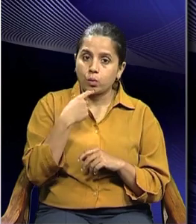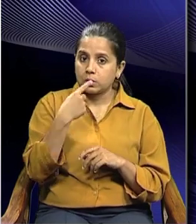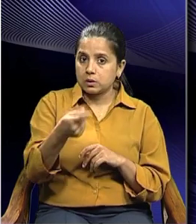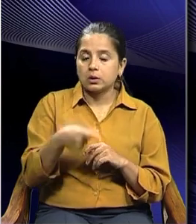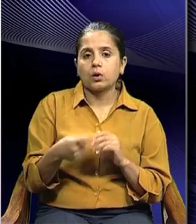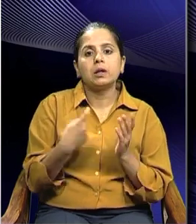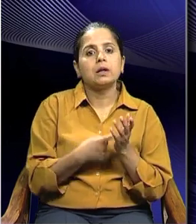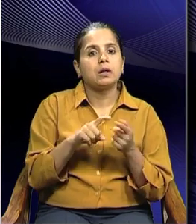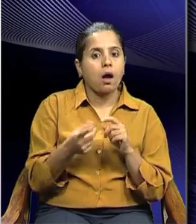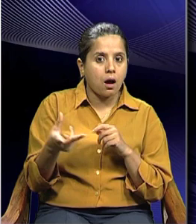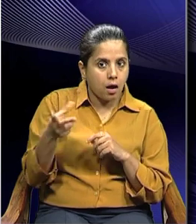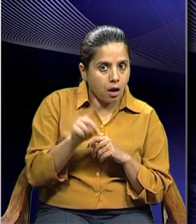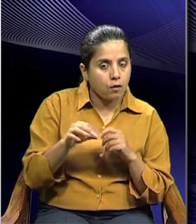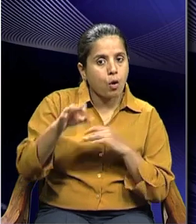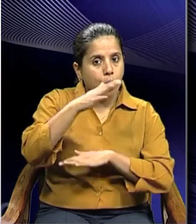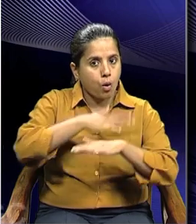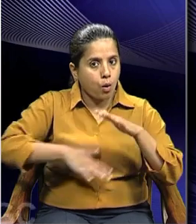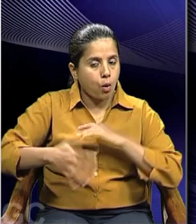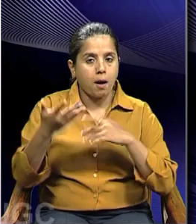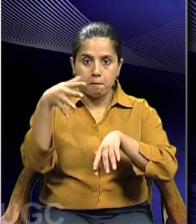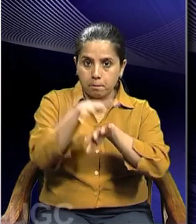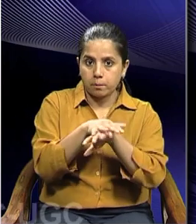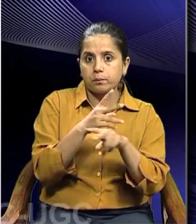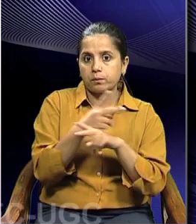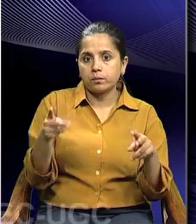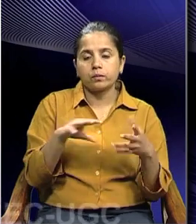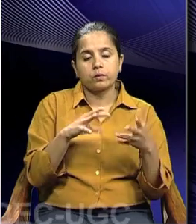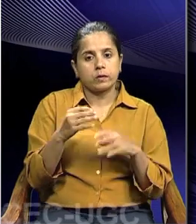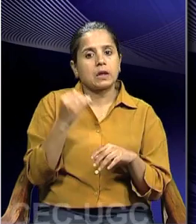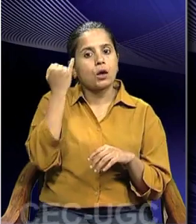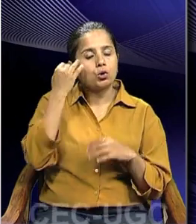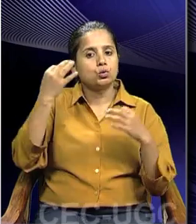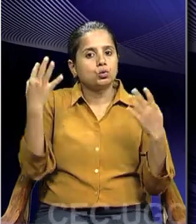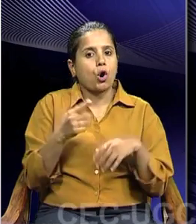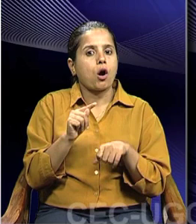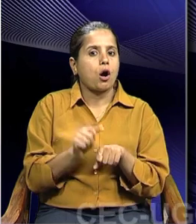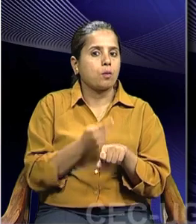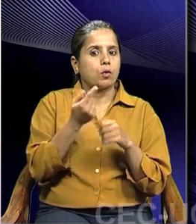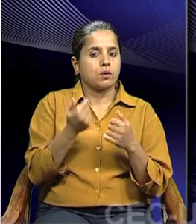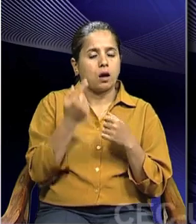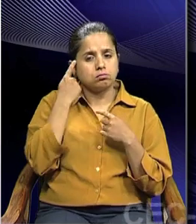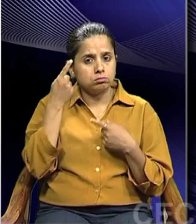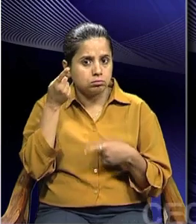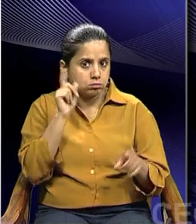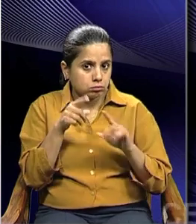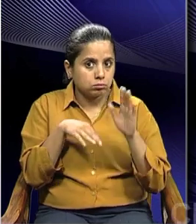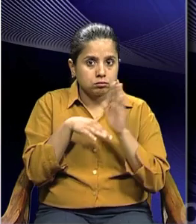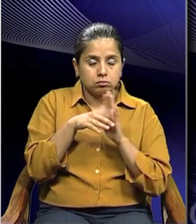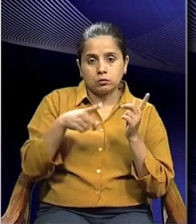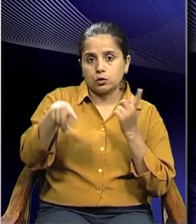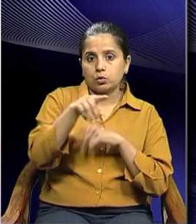reinventing the industry or organization implies creation of new opportunities. So, at the strategic level, you